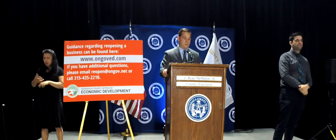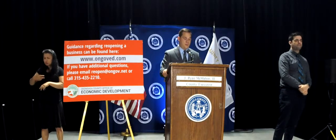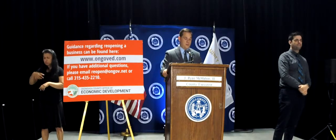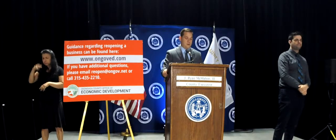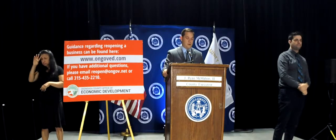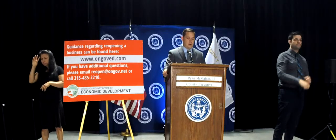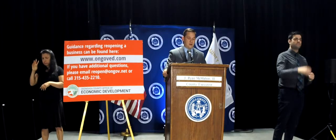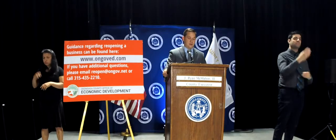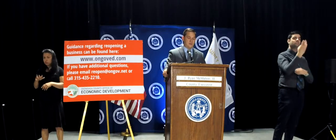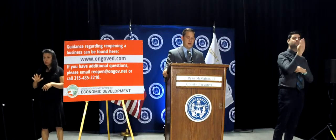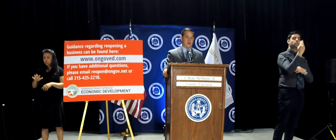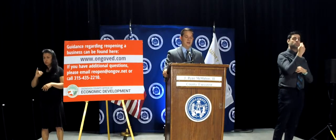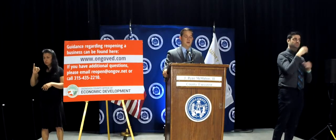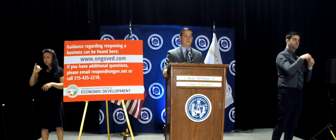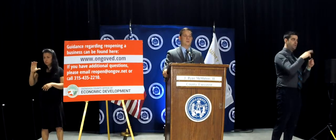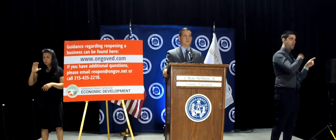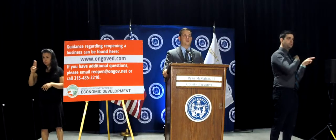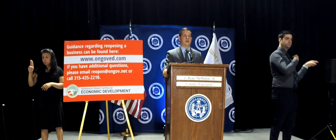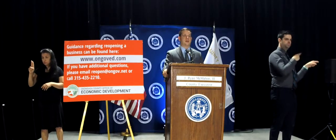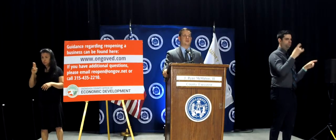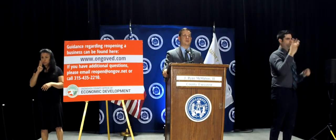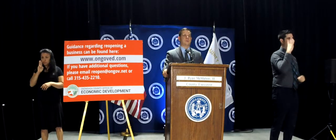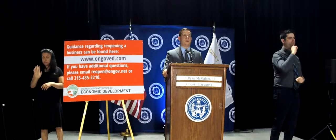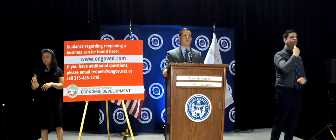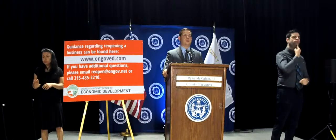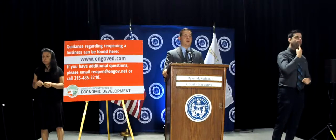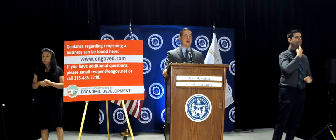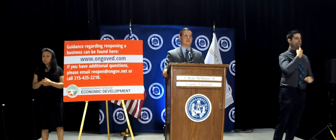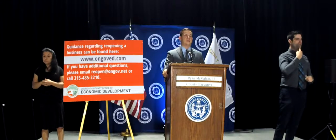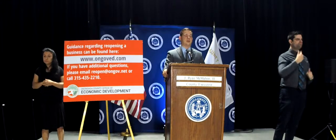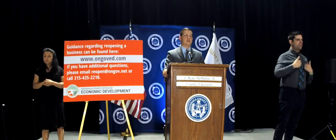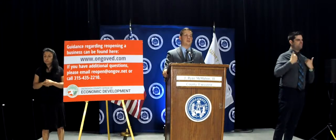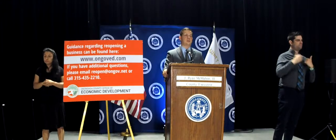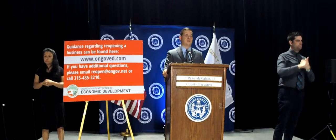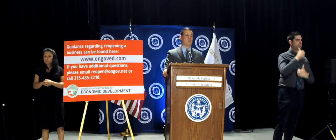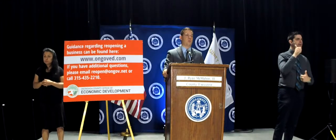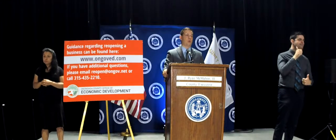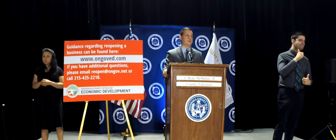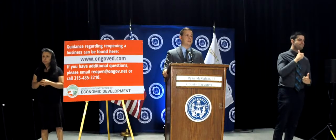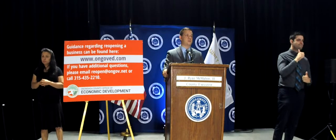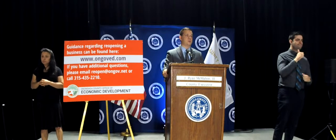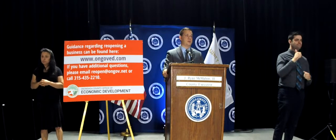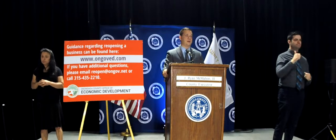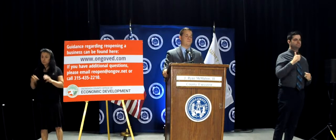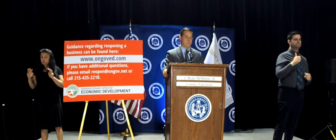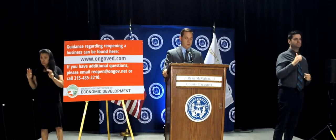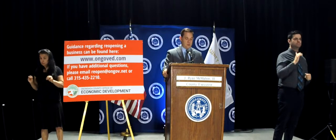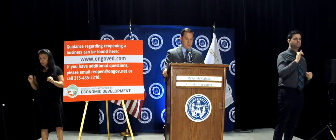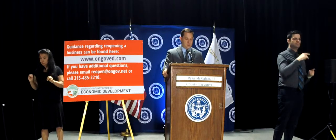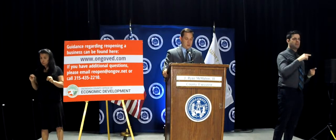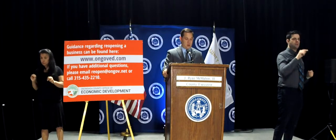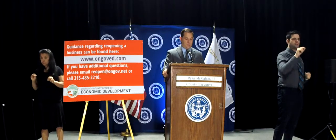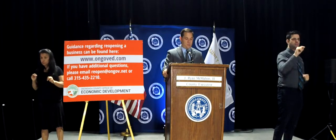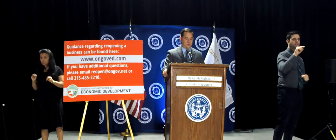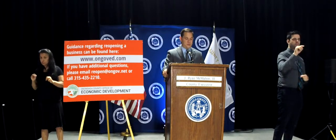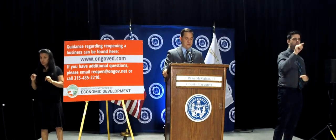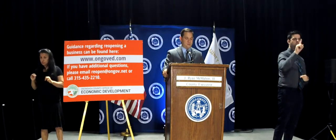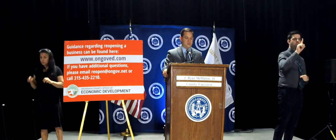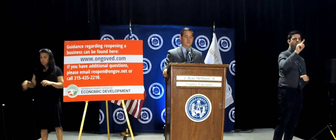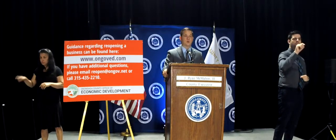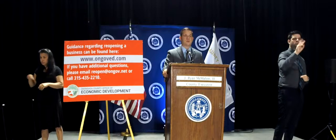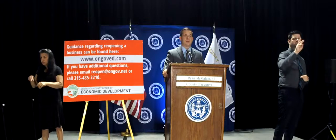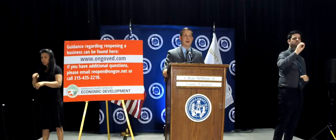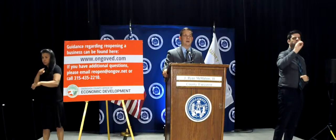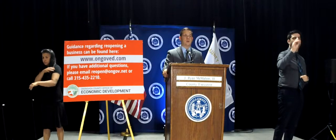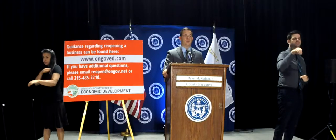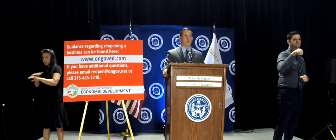yesterday. To give you an idea of the percentage compared to our active cases, that's 1.6%. But please keep